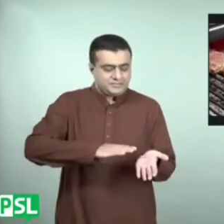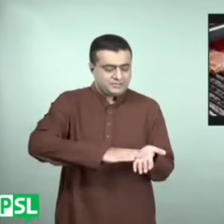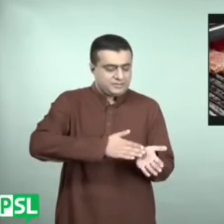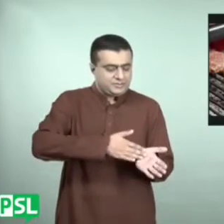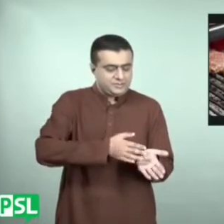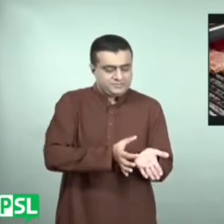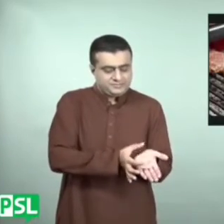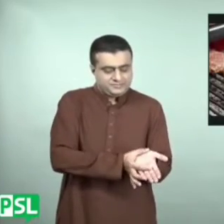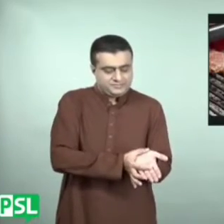gol patty,